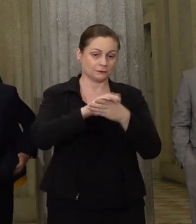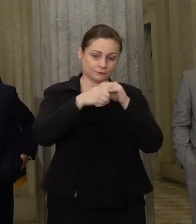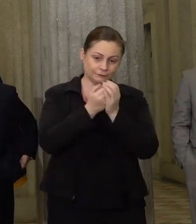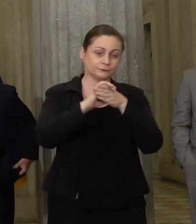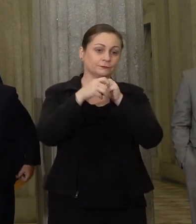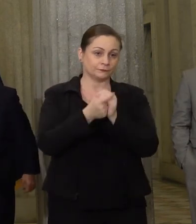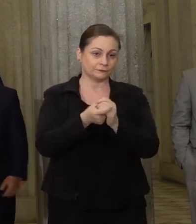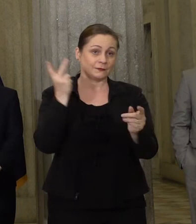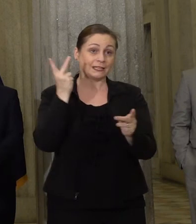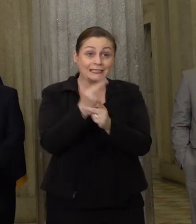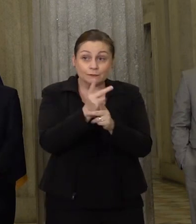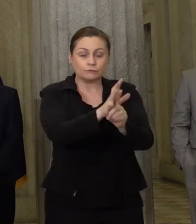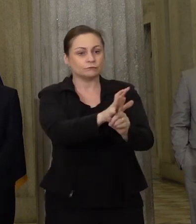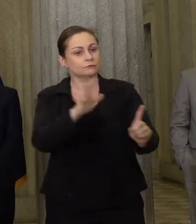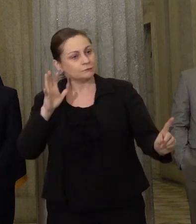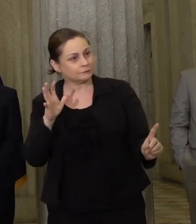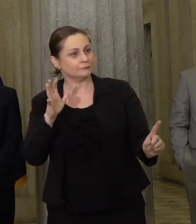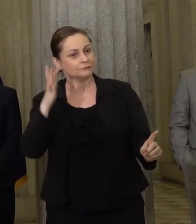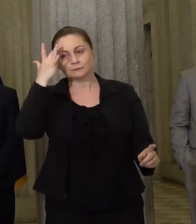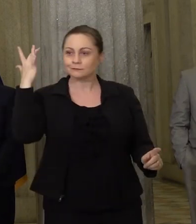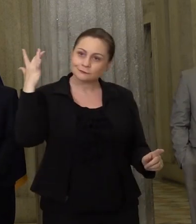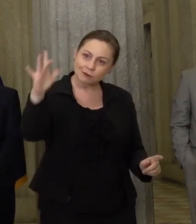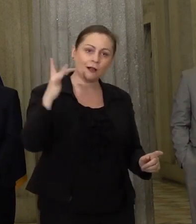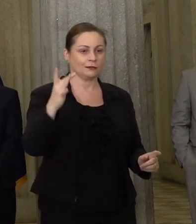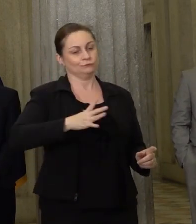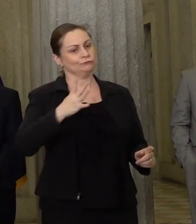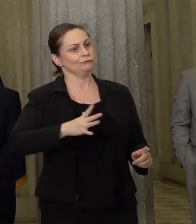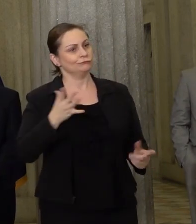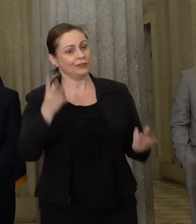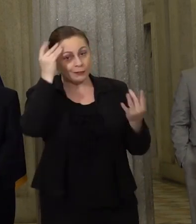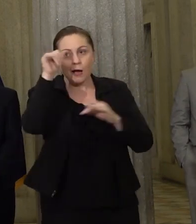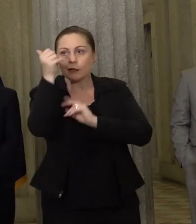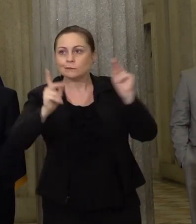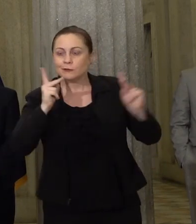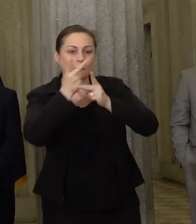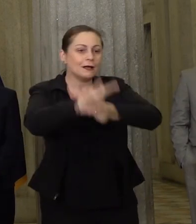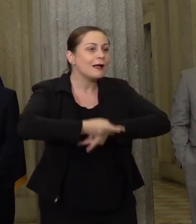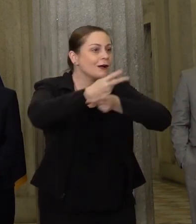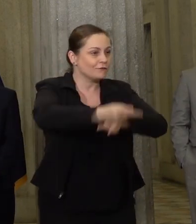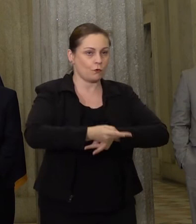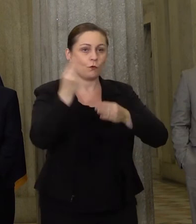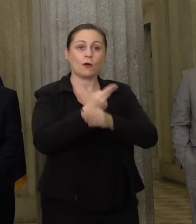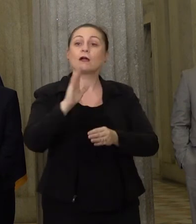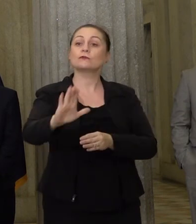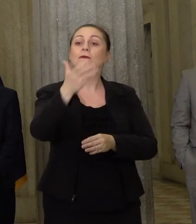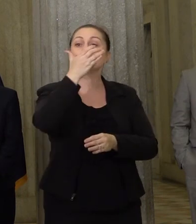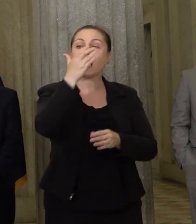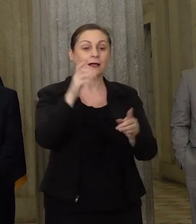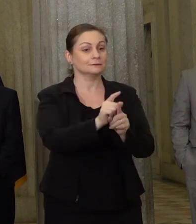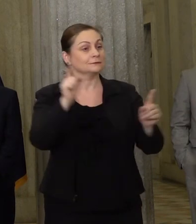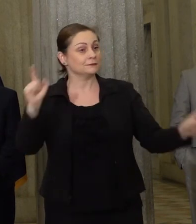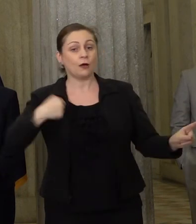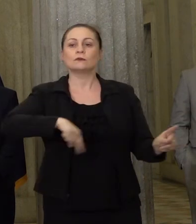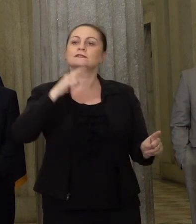your hands, keep the social distance, be smart, be courteous, be careful. But wear the mask, keep that distance.